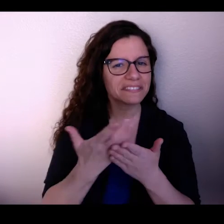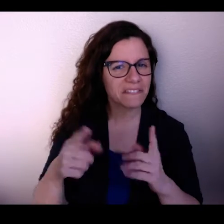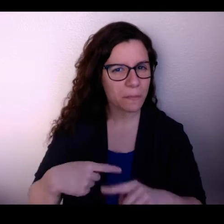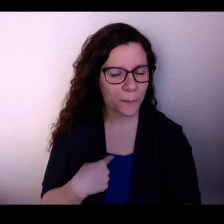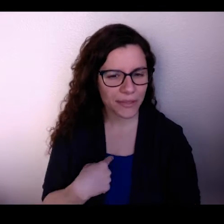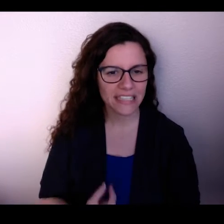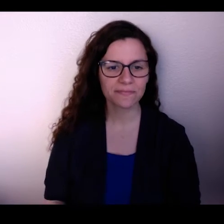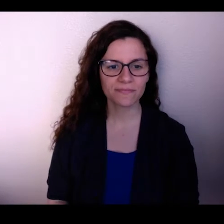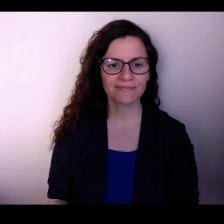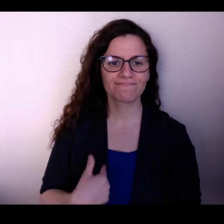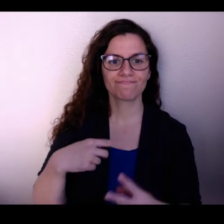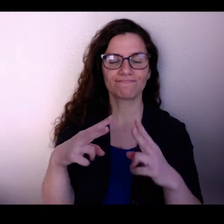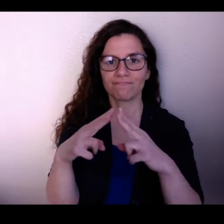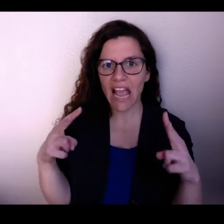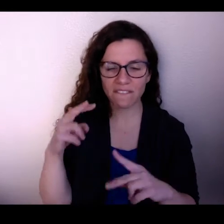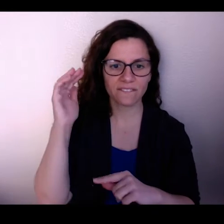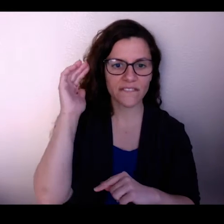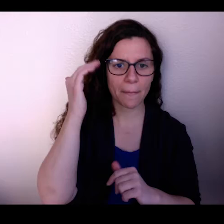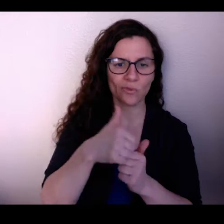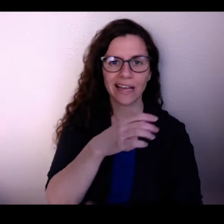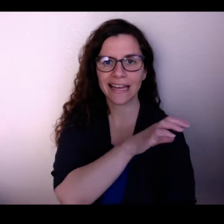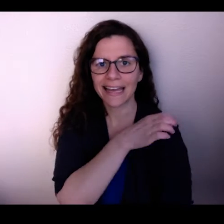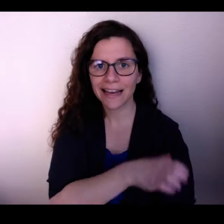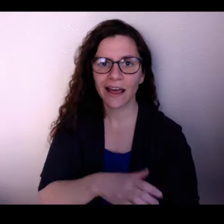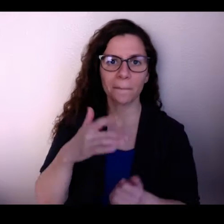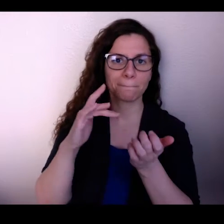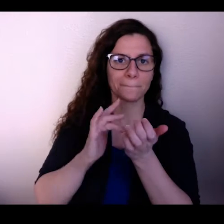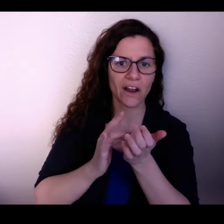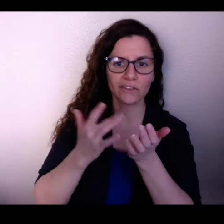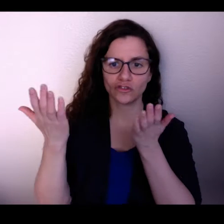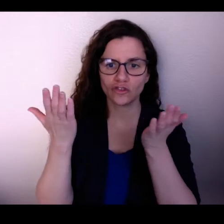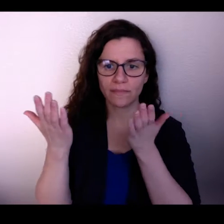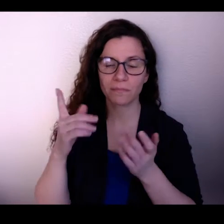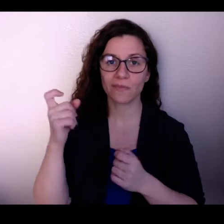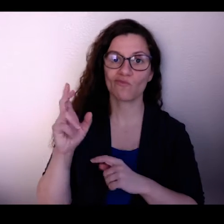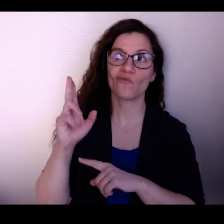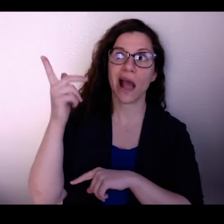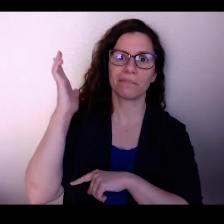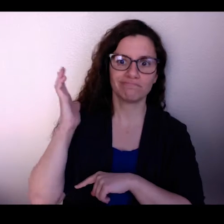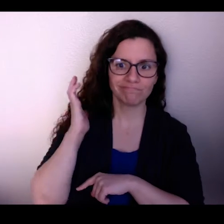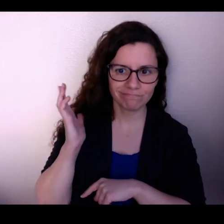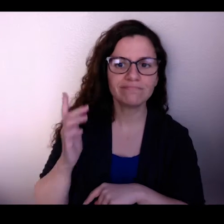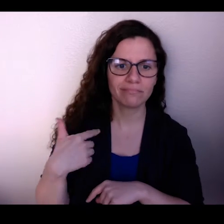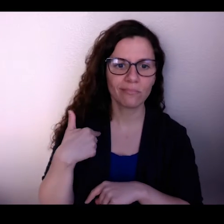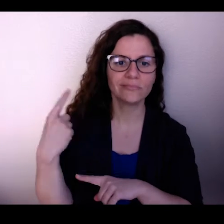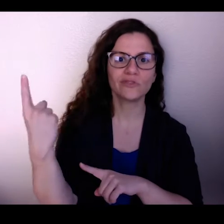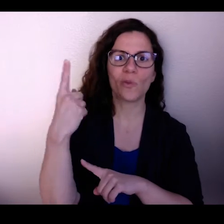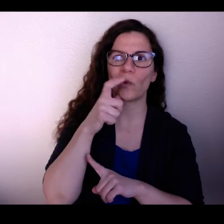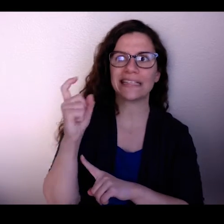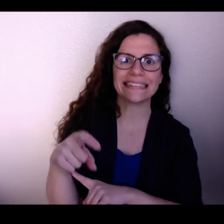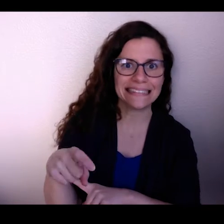board, and I wanted to let you know a little bit about me. I'm very familiar with the clinic's medical services